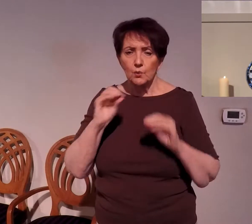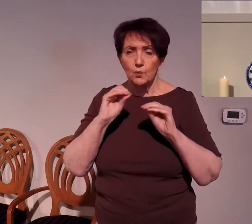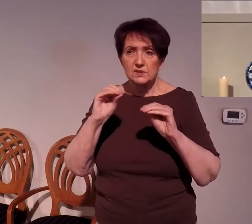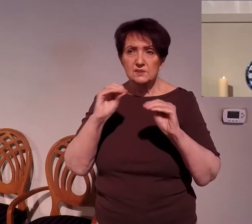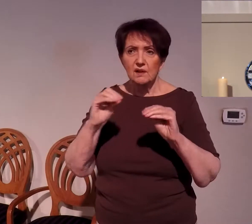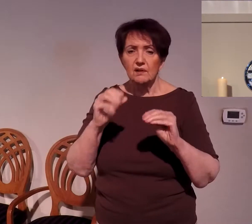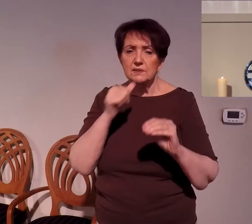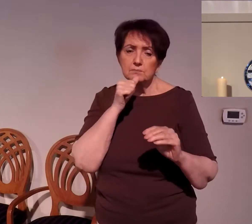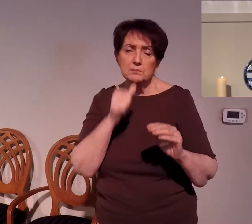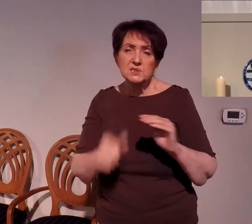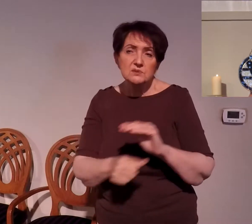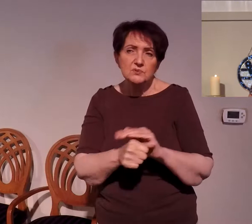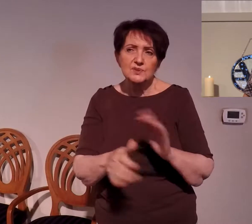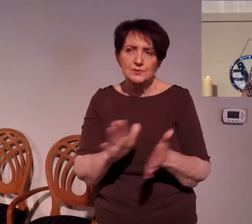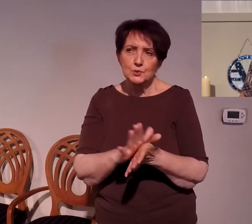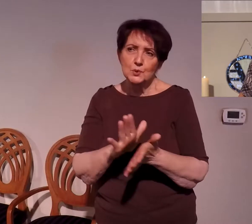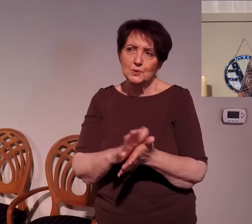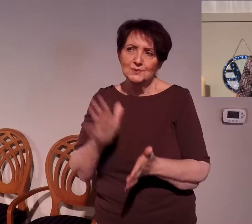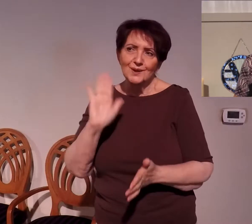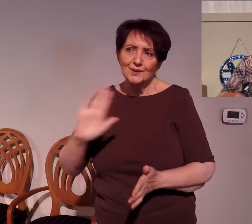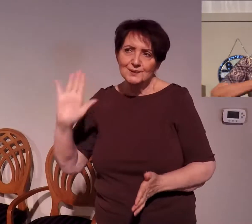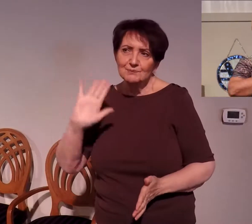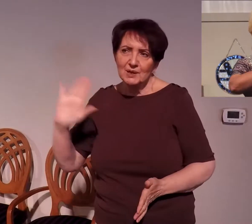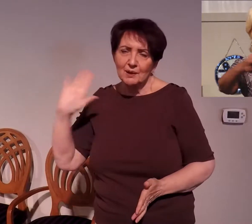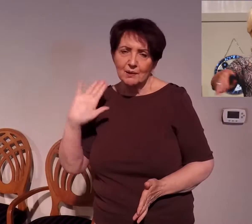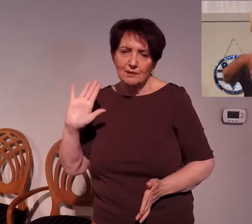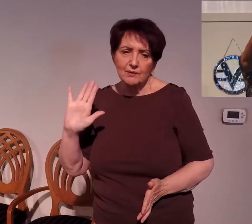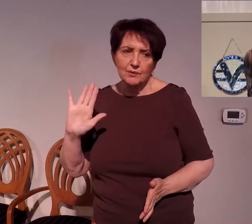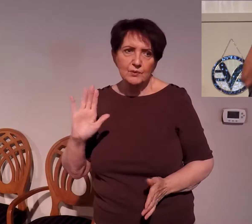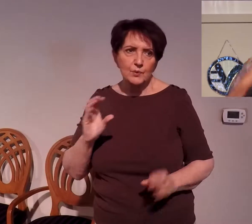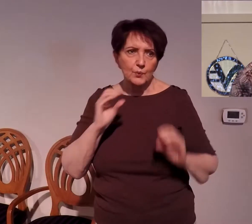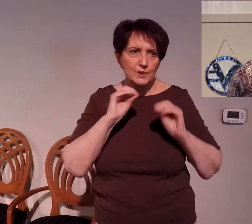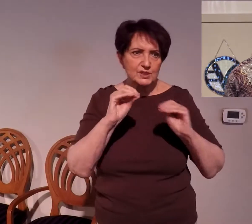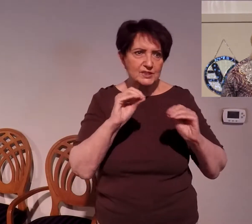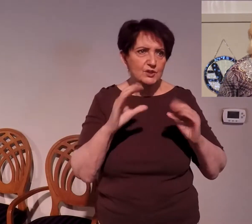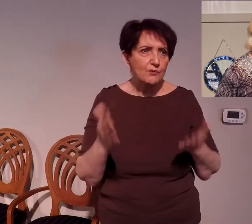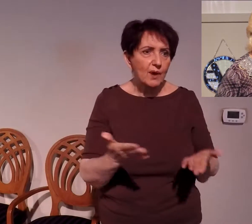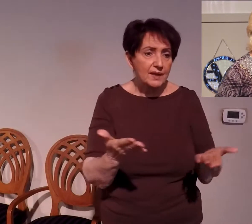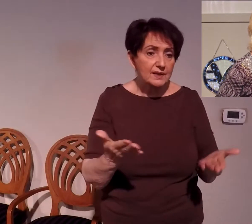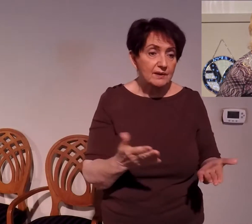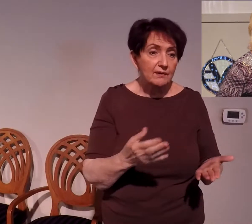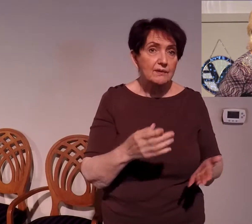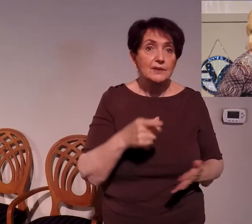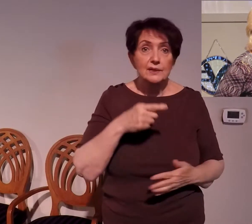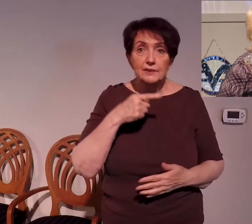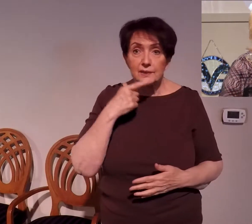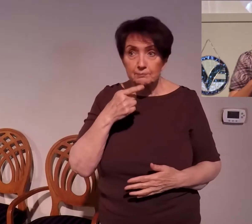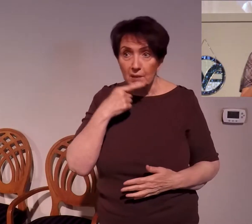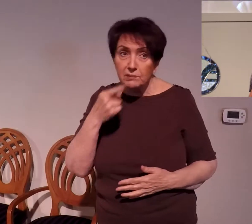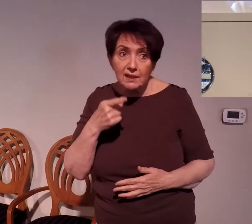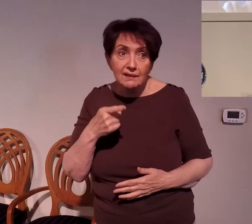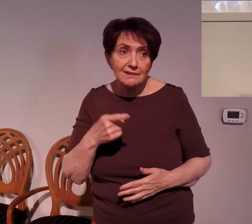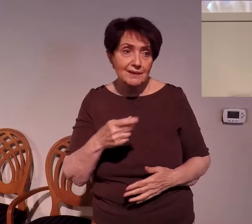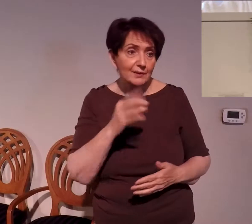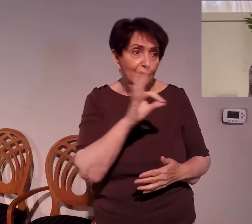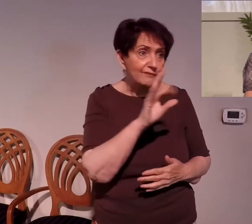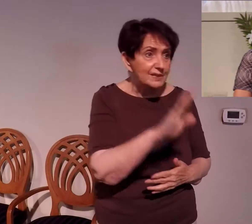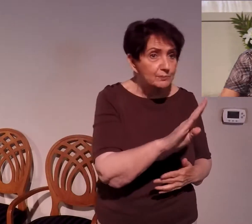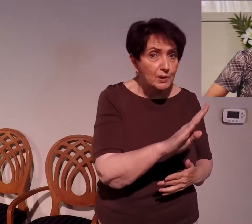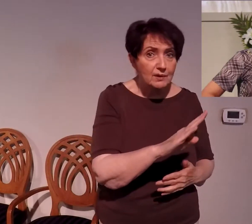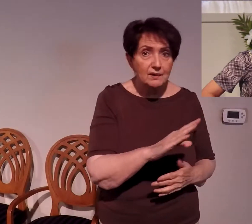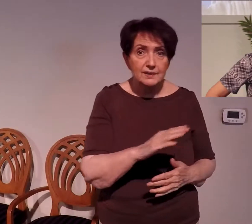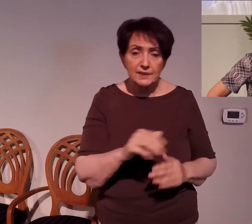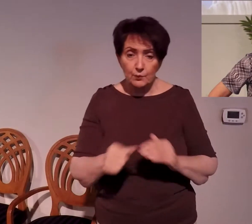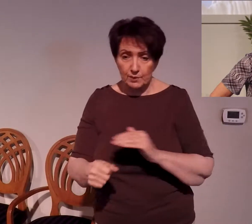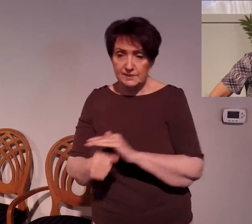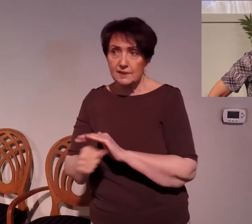schools? We are teaching out here in public and on Facebook what used to be hidden in the